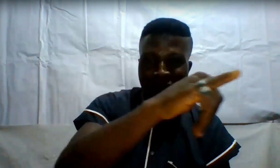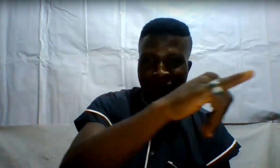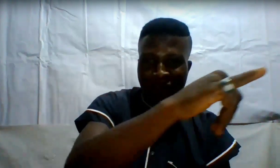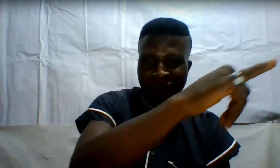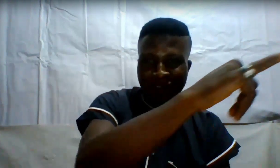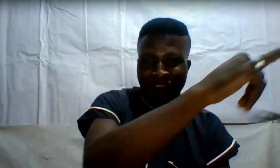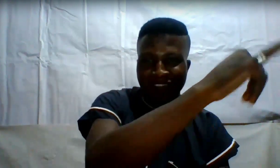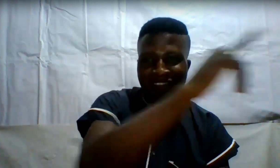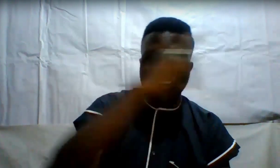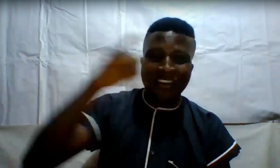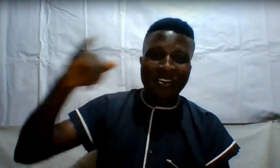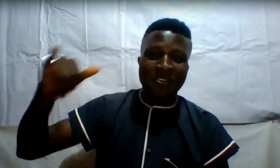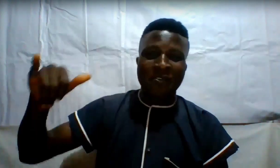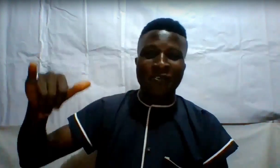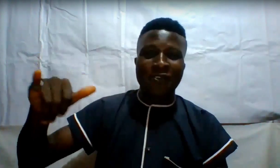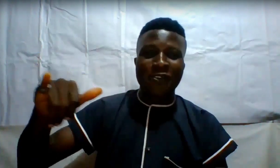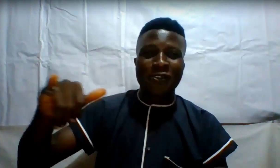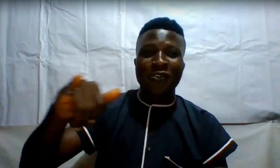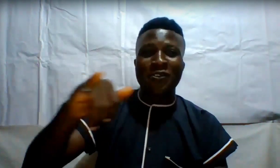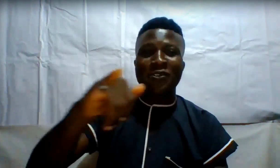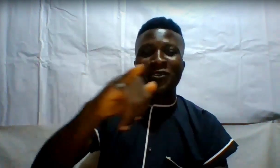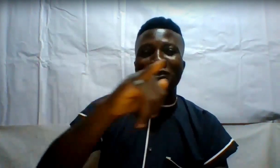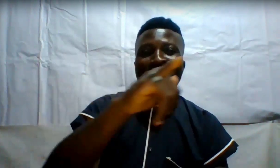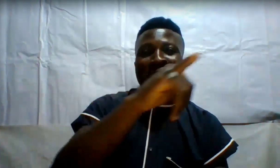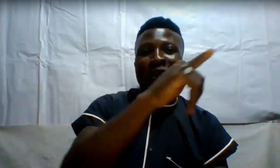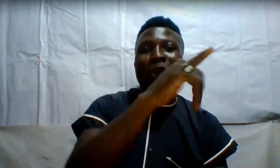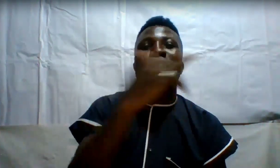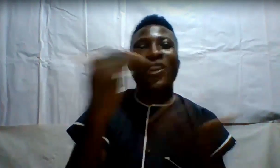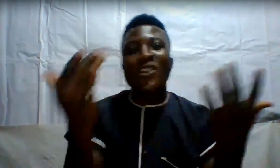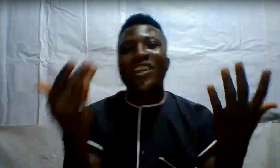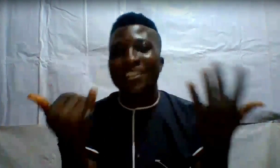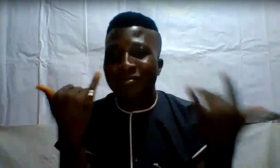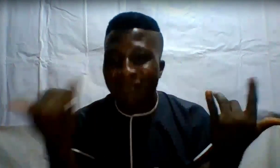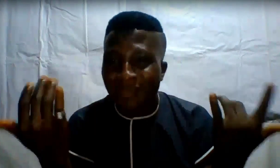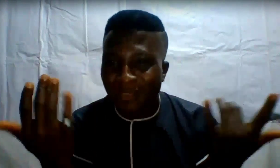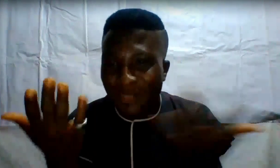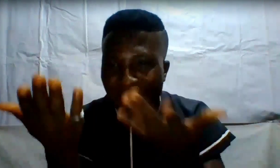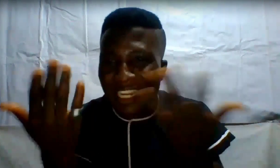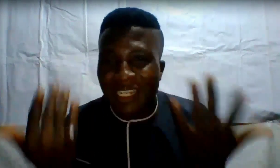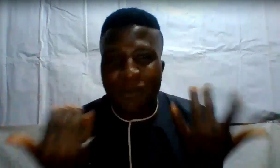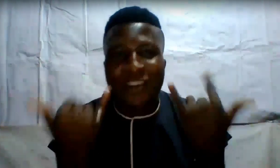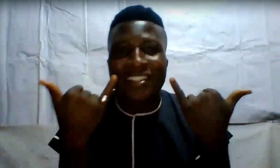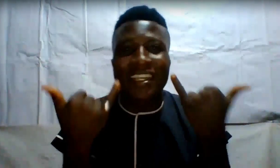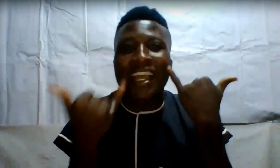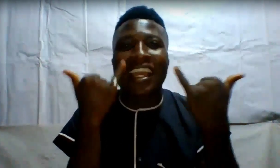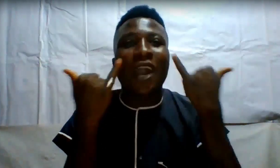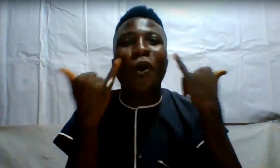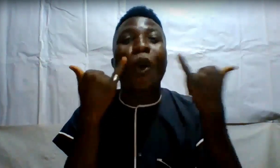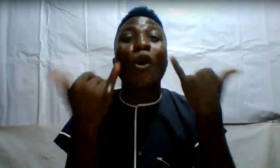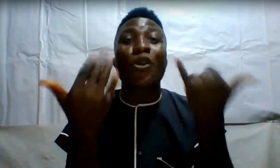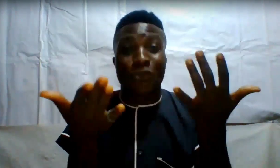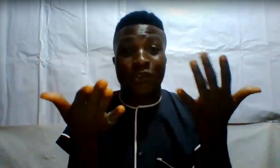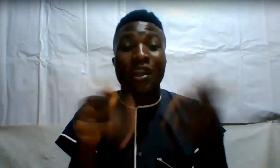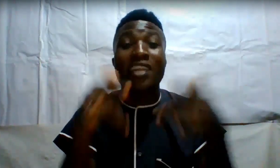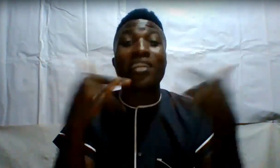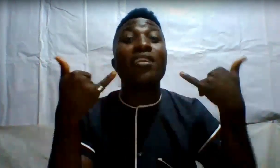Vroom. Or you can, just like Deborah said, like, I'll call you, right? I'll call you, right? I'll call you, call